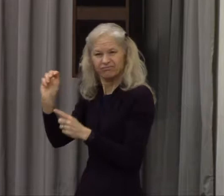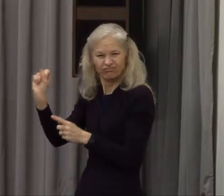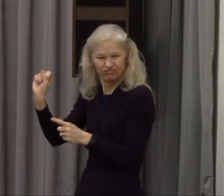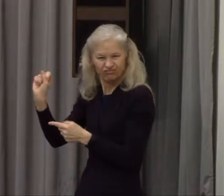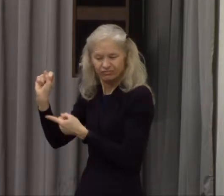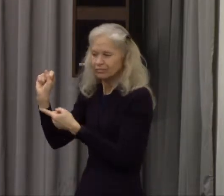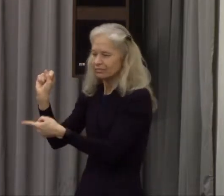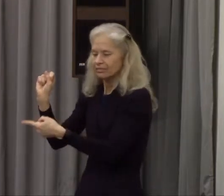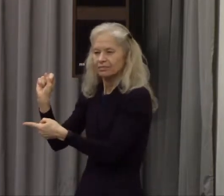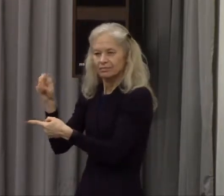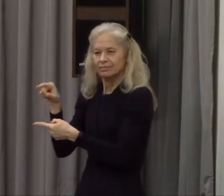in his arms